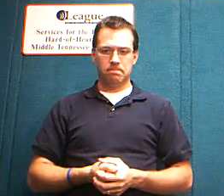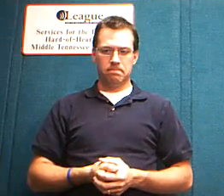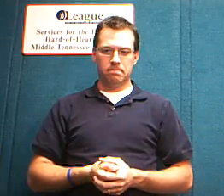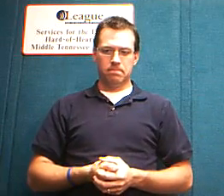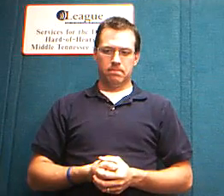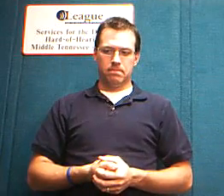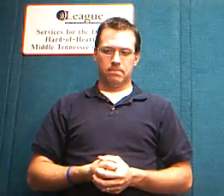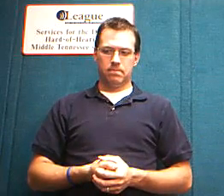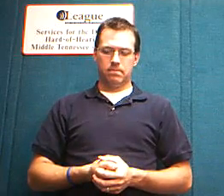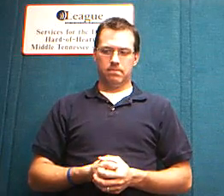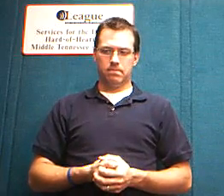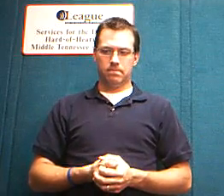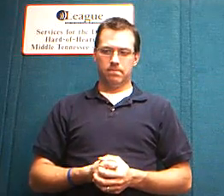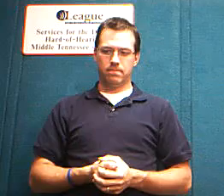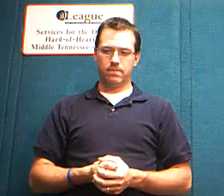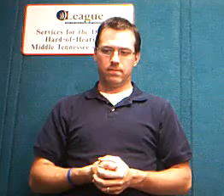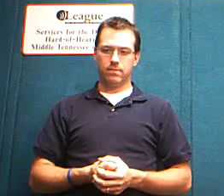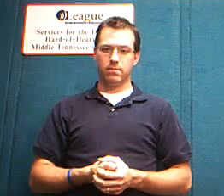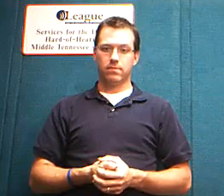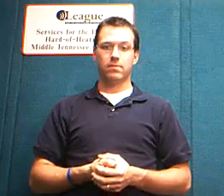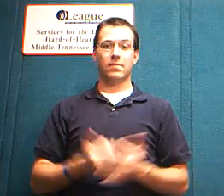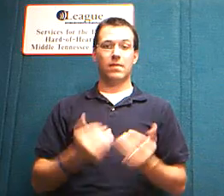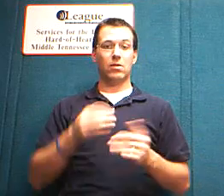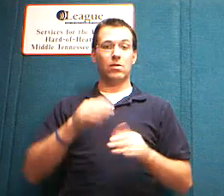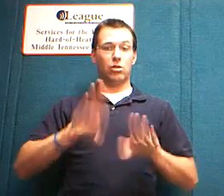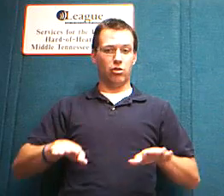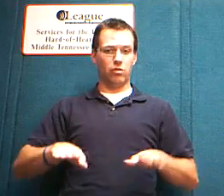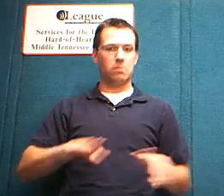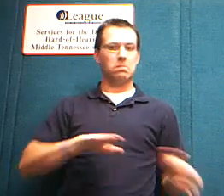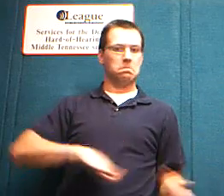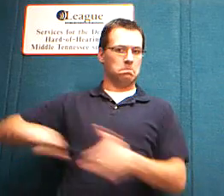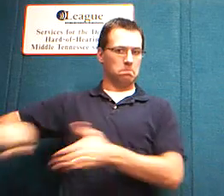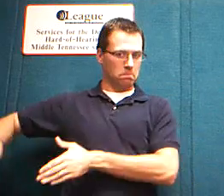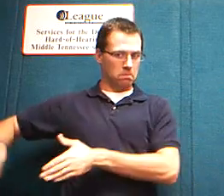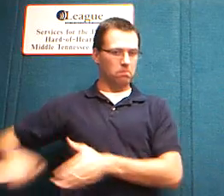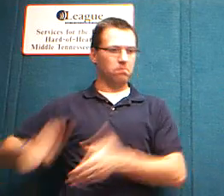emergency signs for adults. These are warning signs.